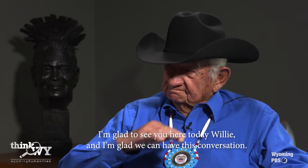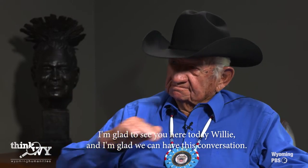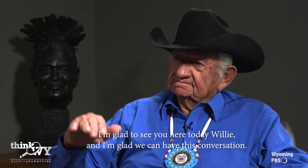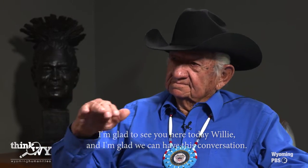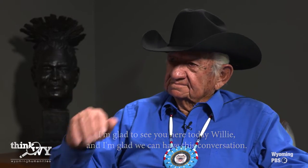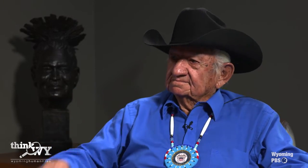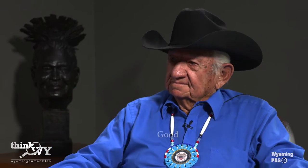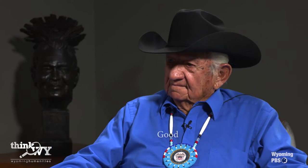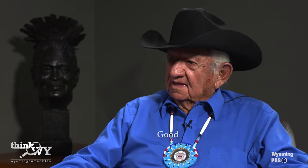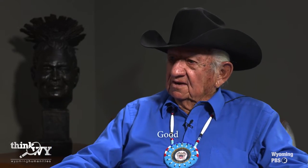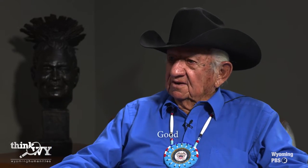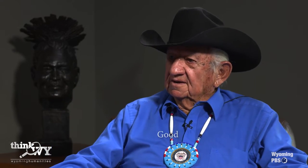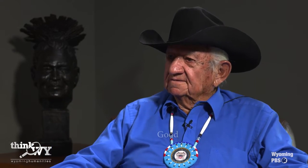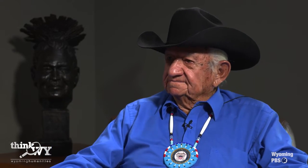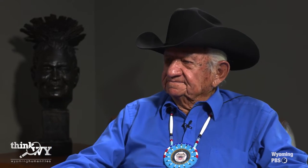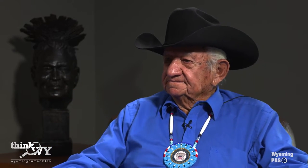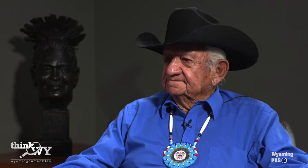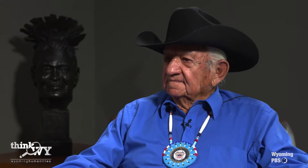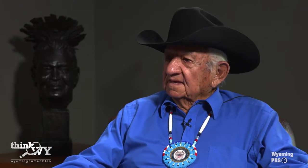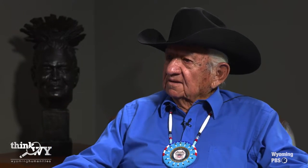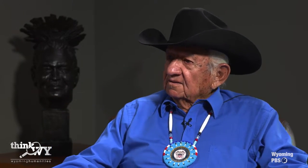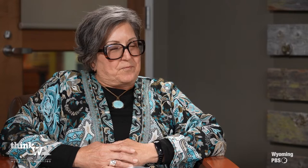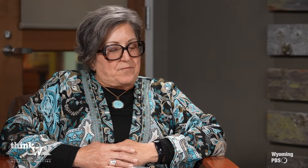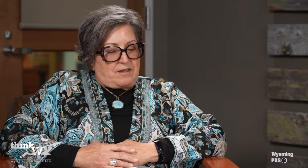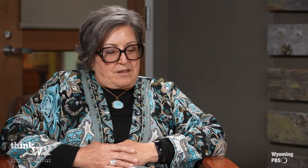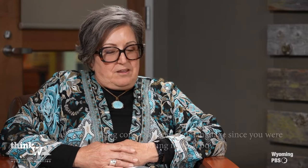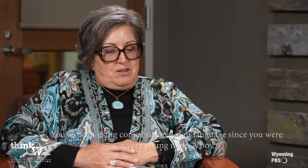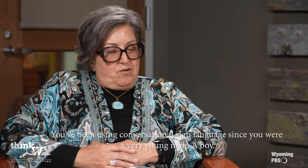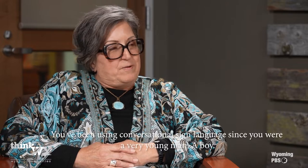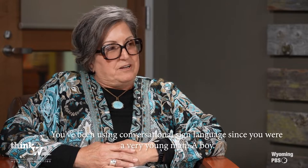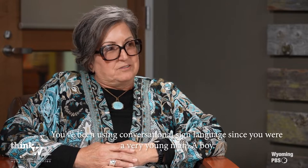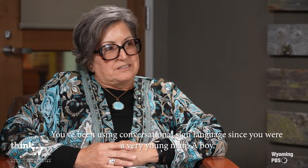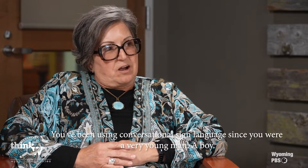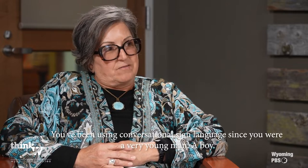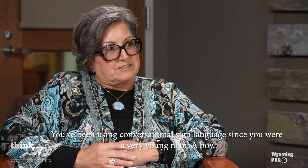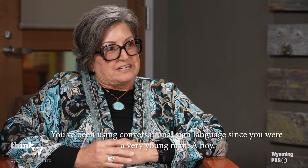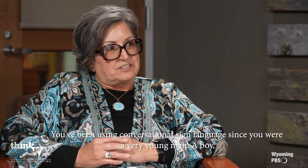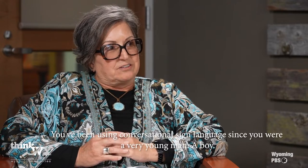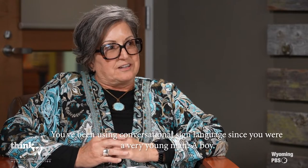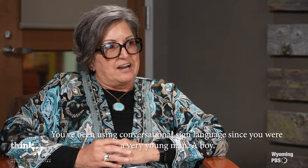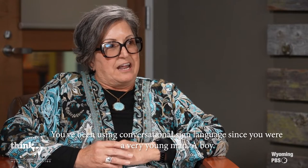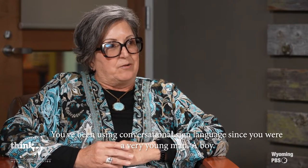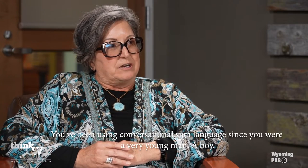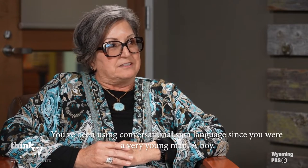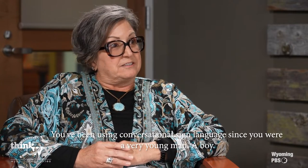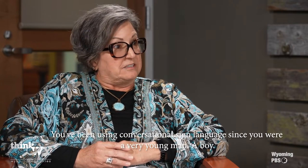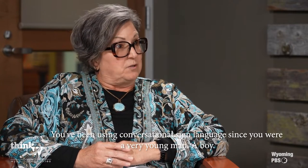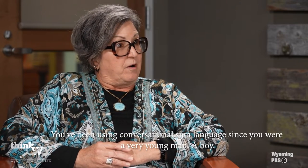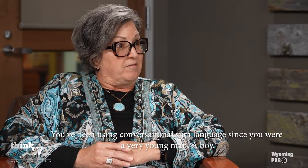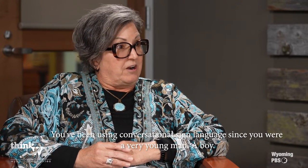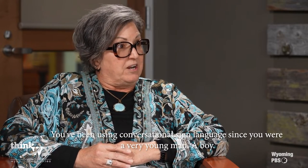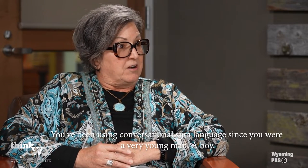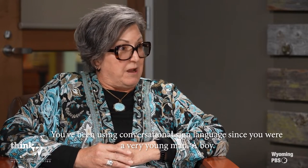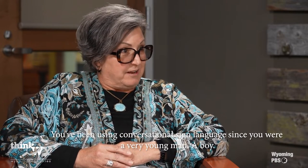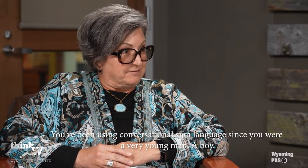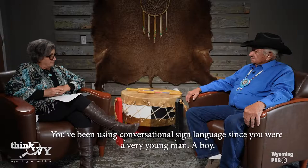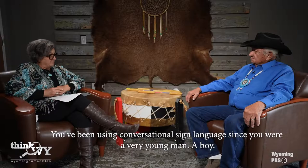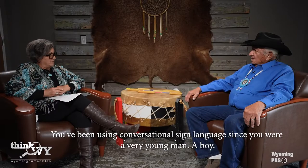conversation. Thank you. Good. So you've been using conversational sign language since you were a very young man, a